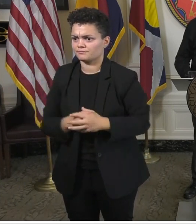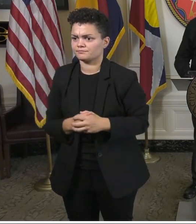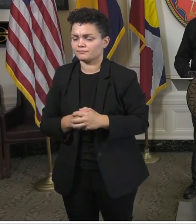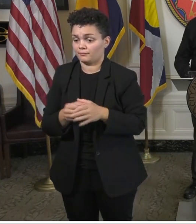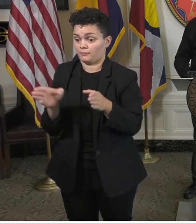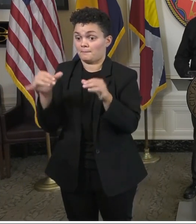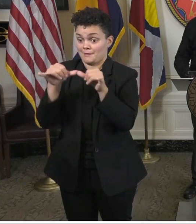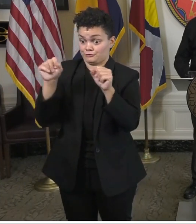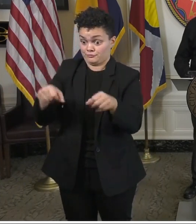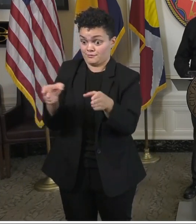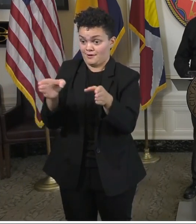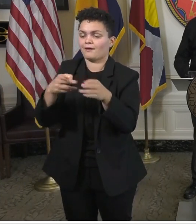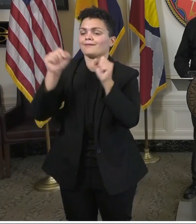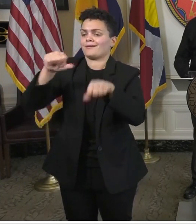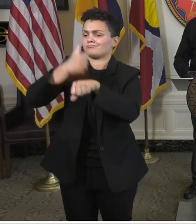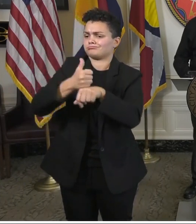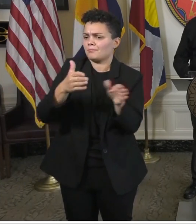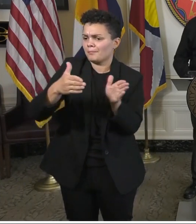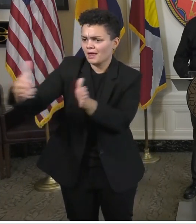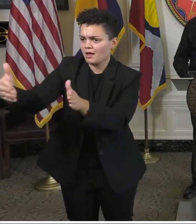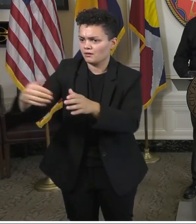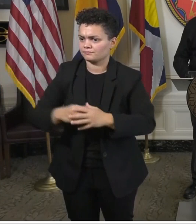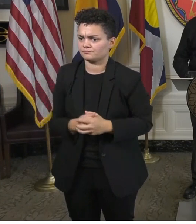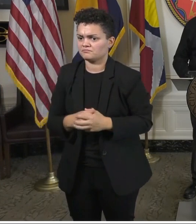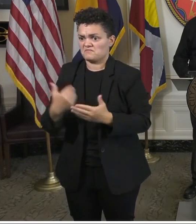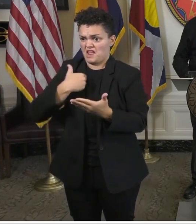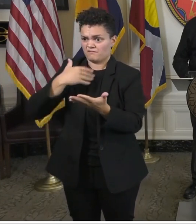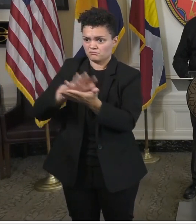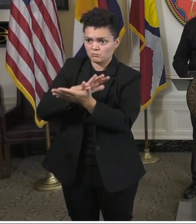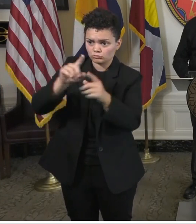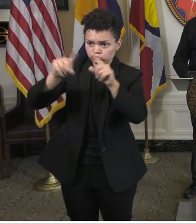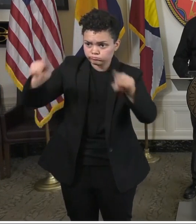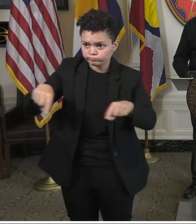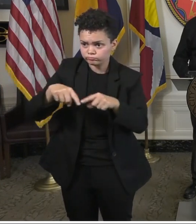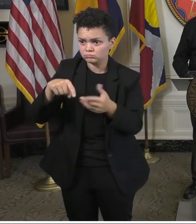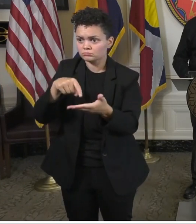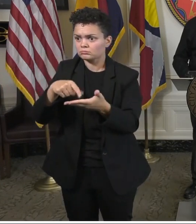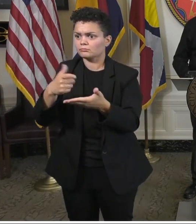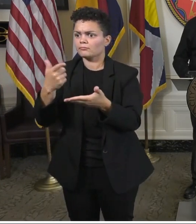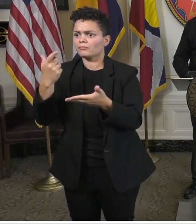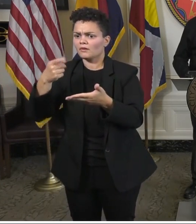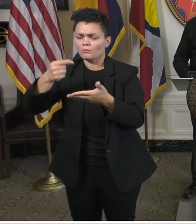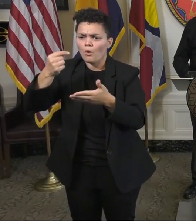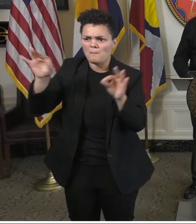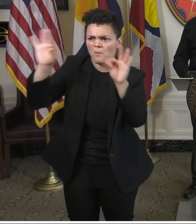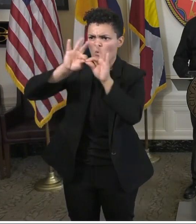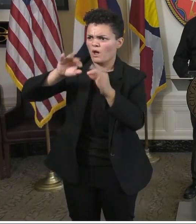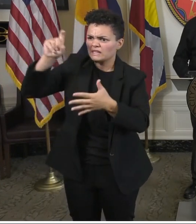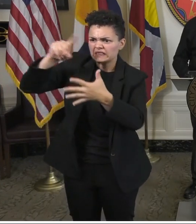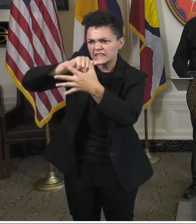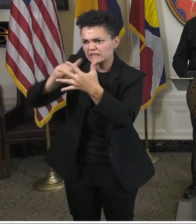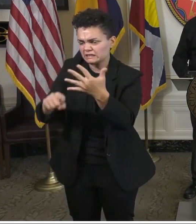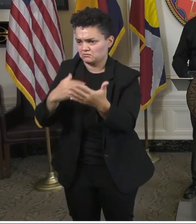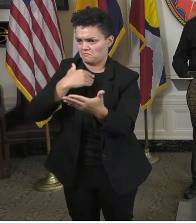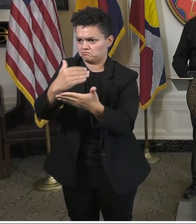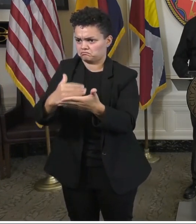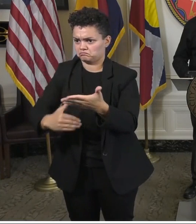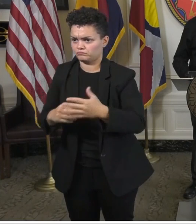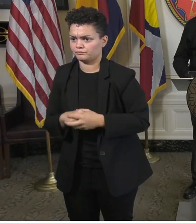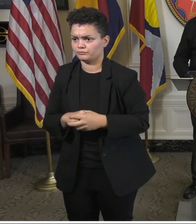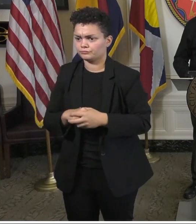detailed operational document that addresses the highest priority recovery needs, things such as sheltering, public health interventions,